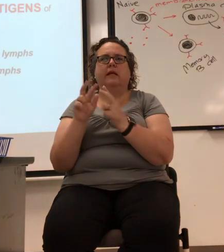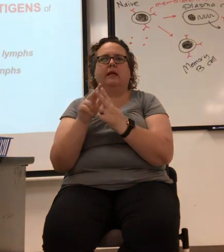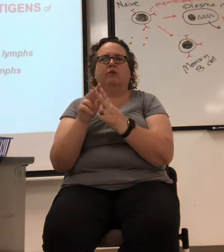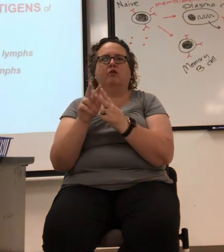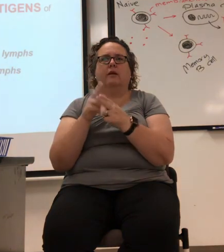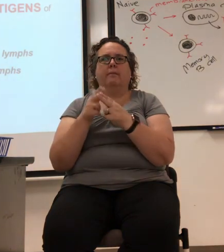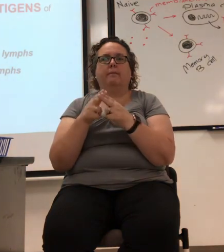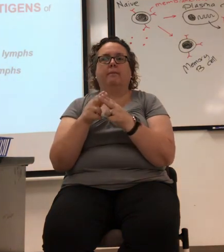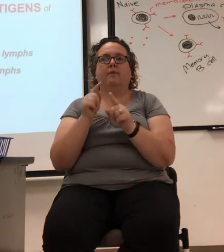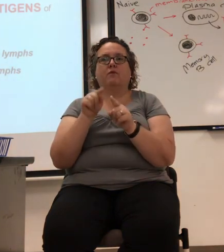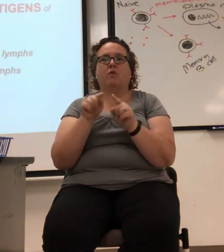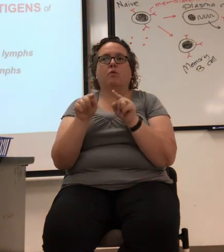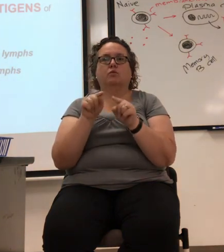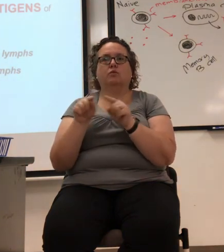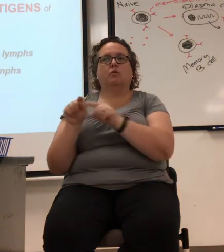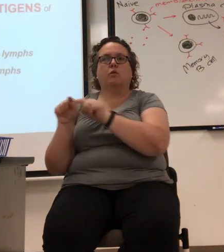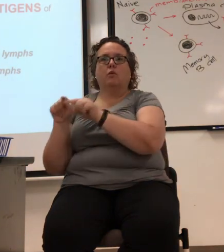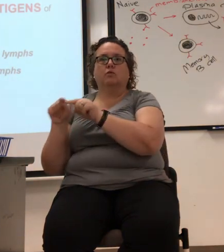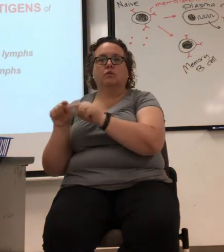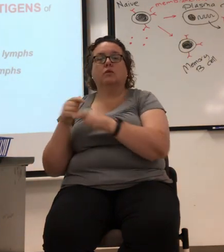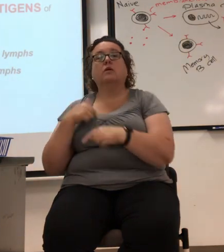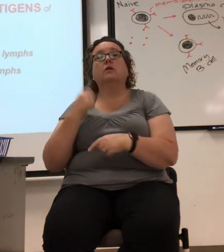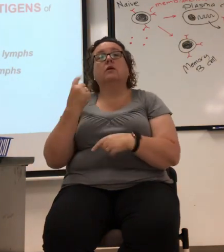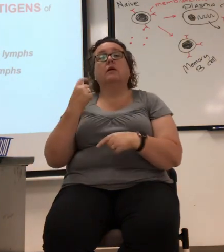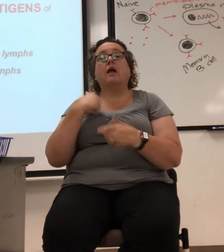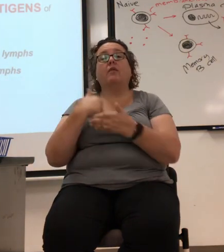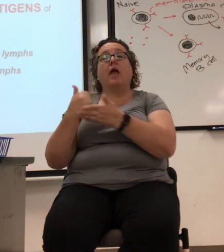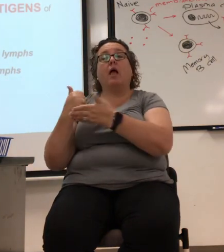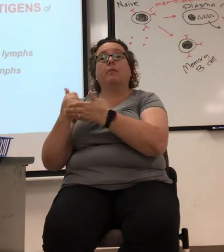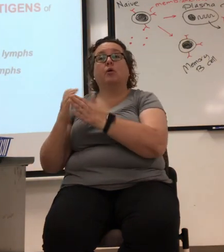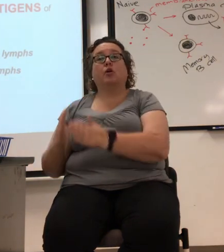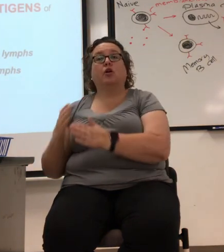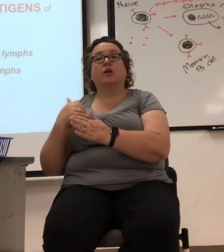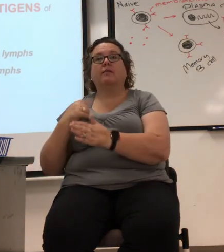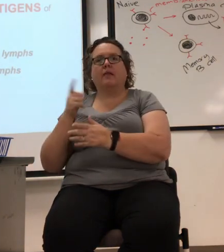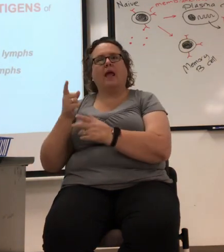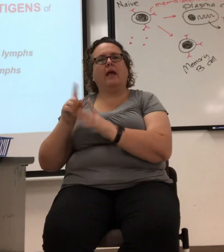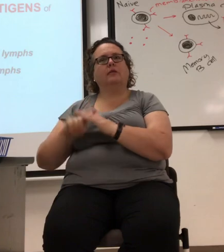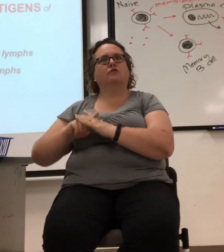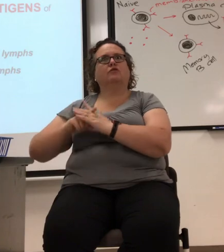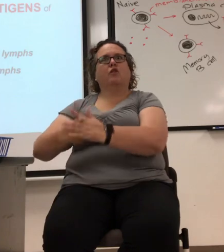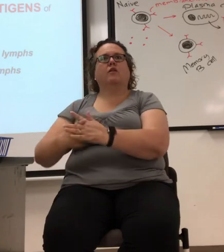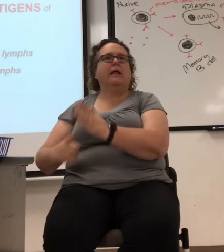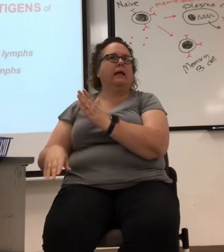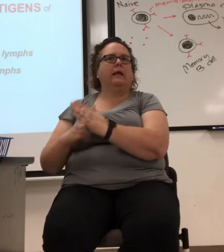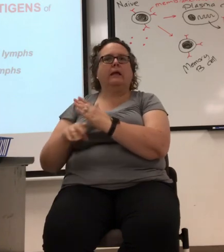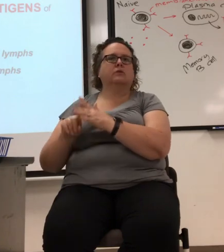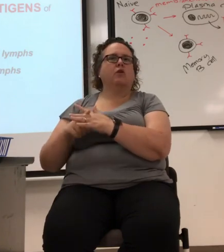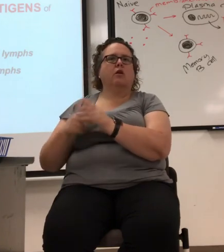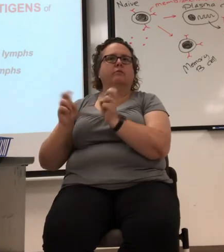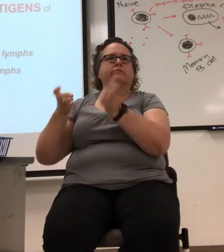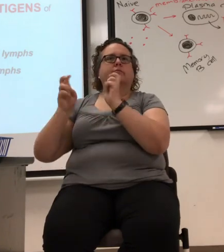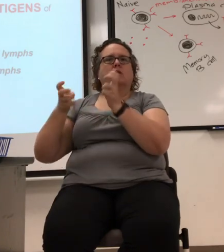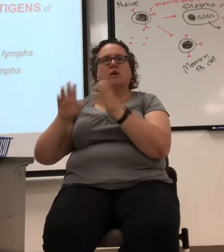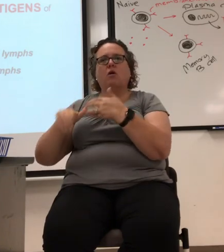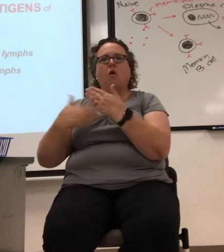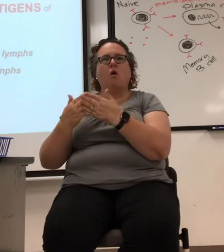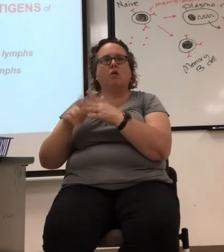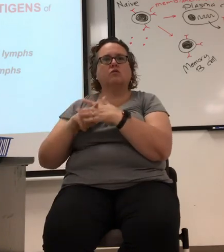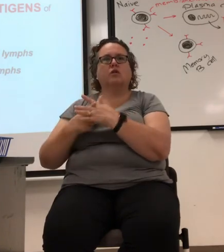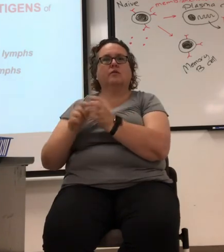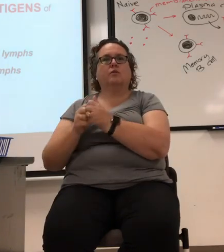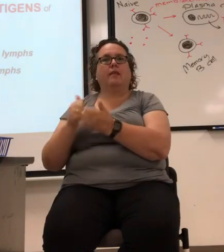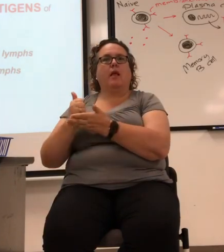really important. They basically kickstart the entire immune response. It all starts with the helper